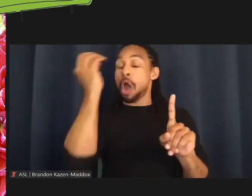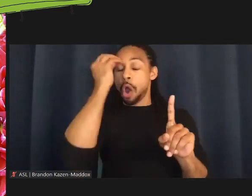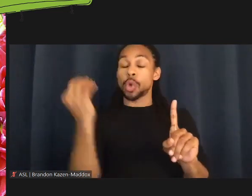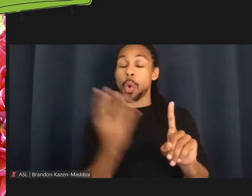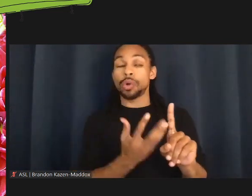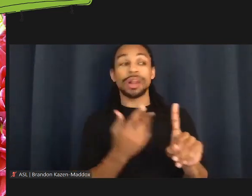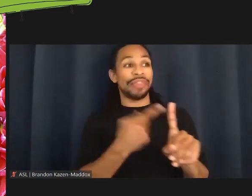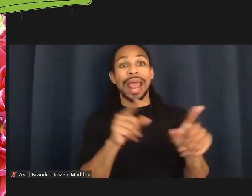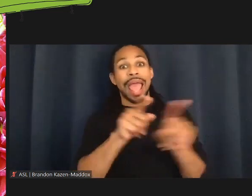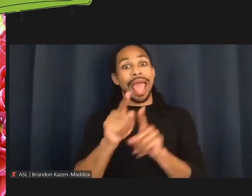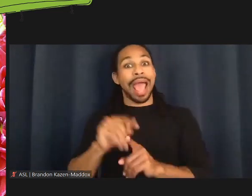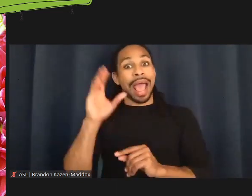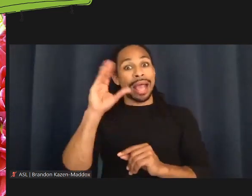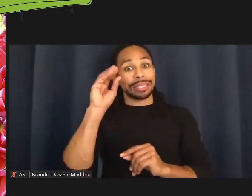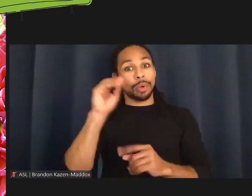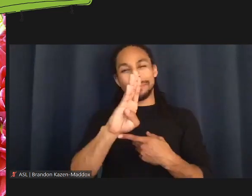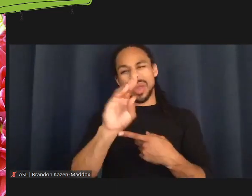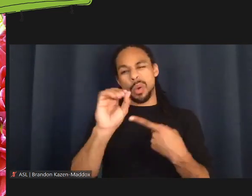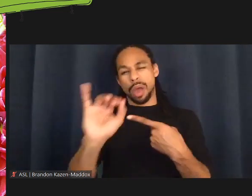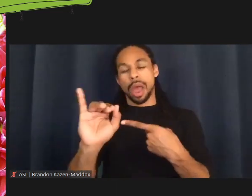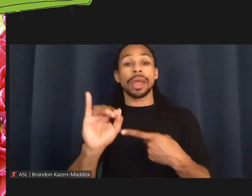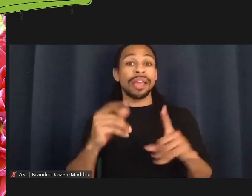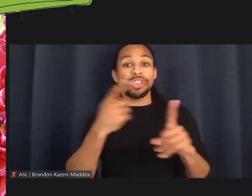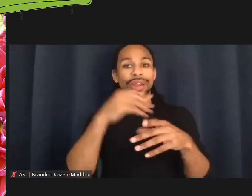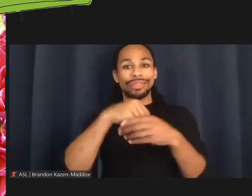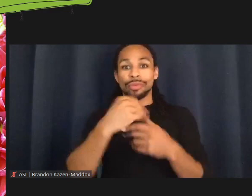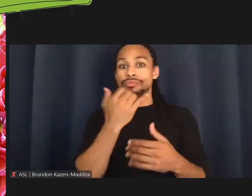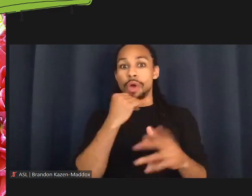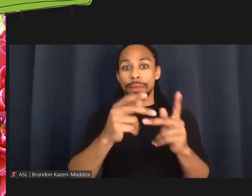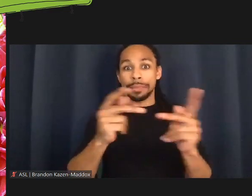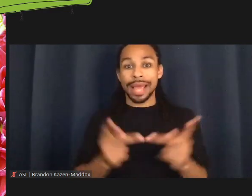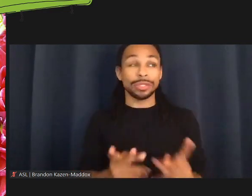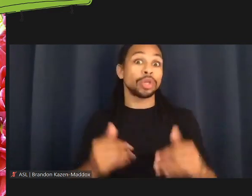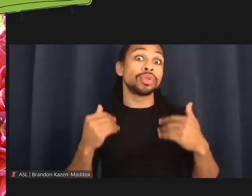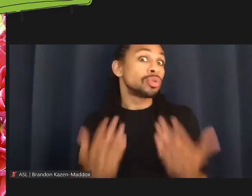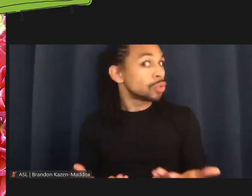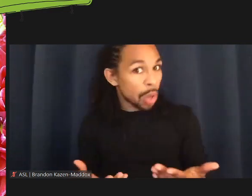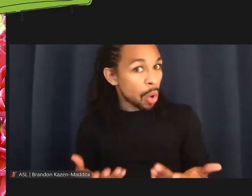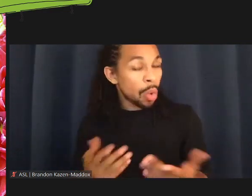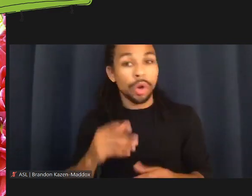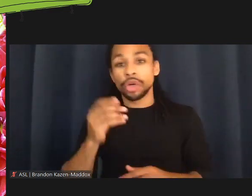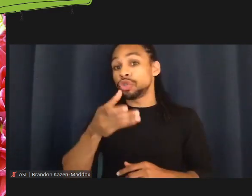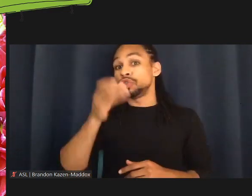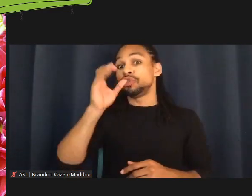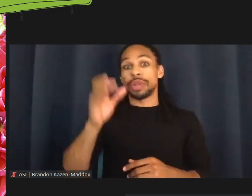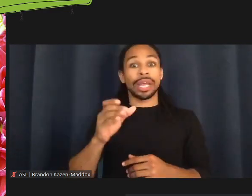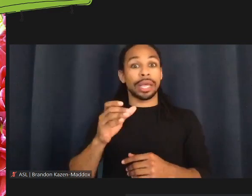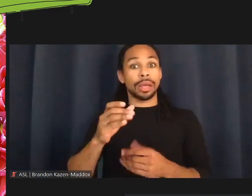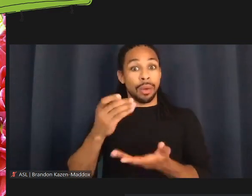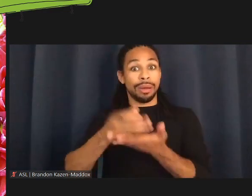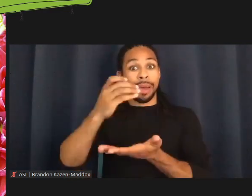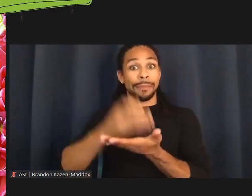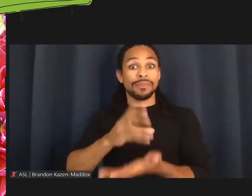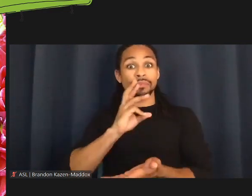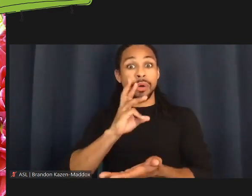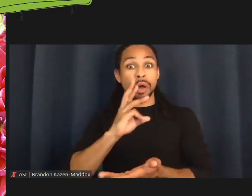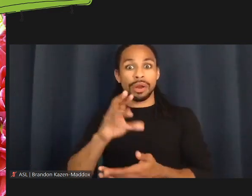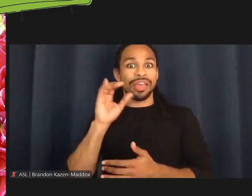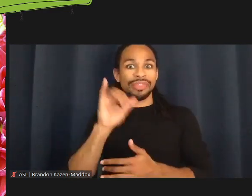boy, BOI, that they are in the wrong place. So to drink a cup of water is a hazard in